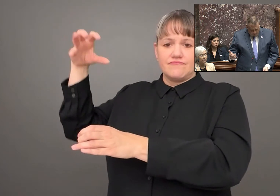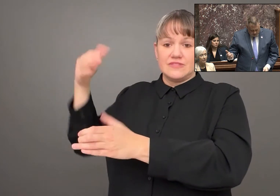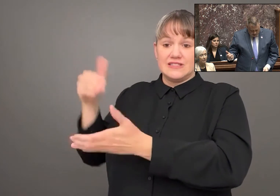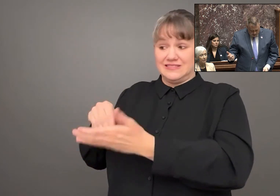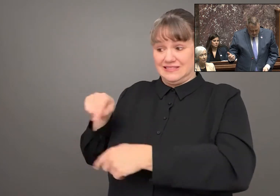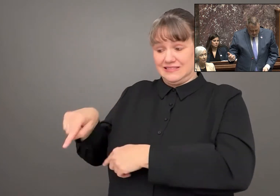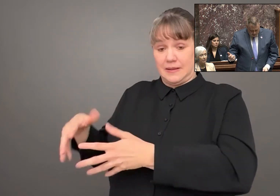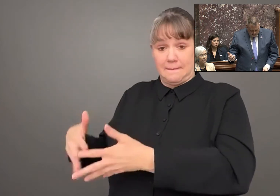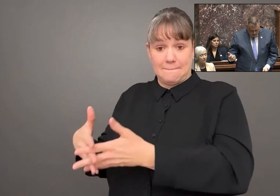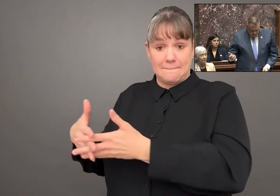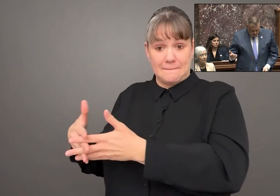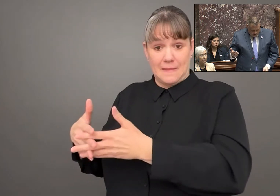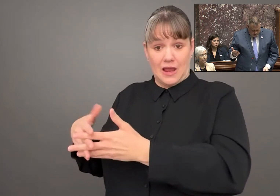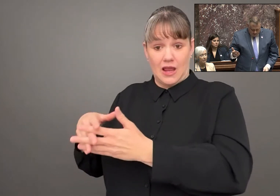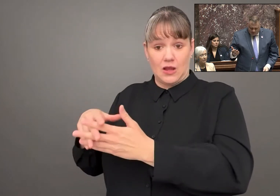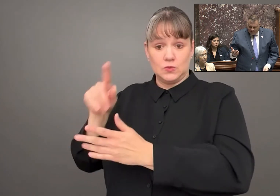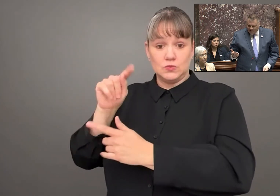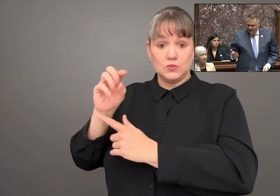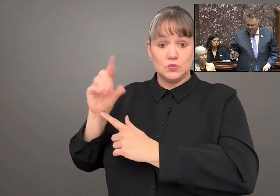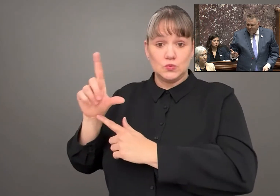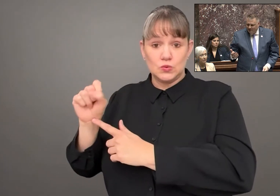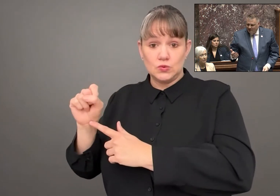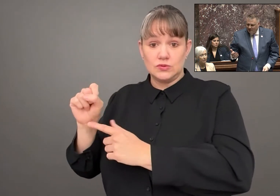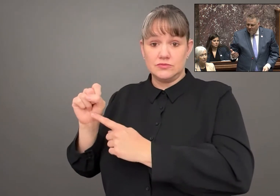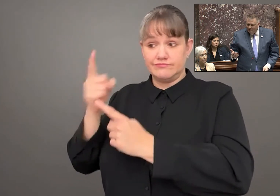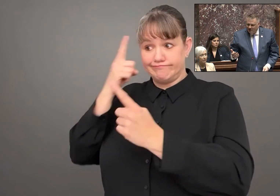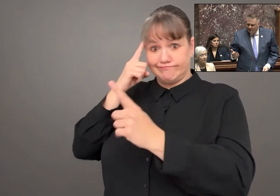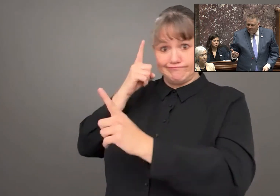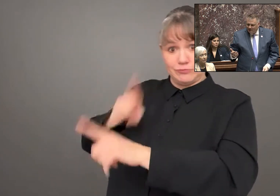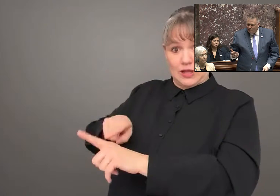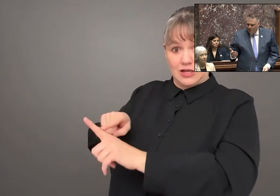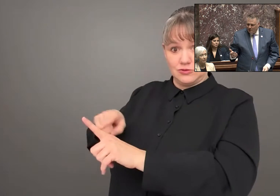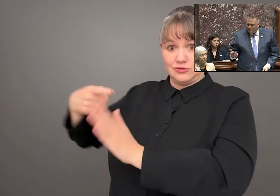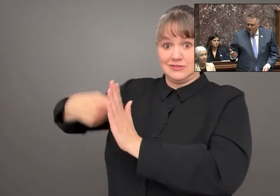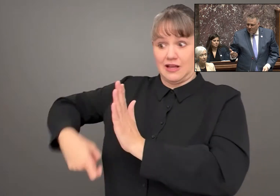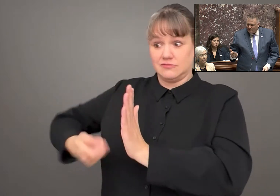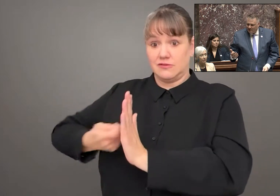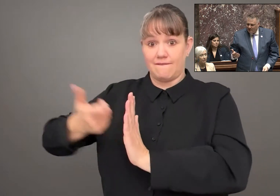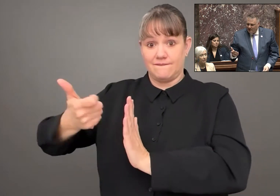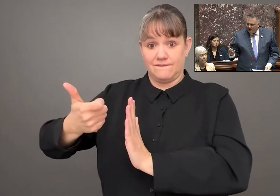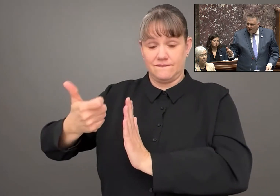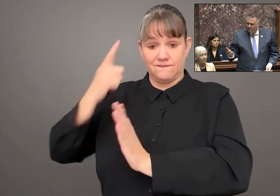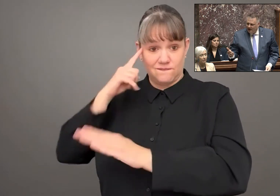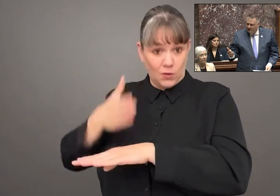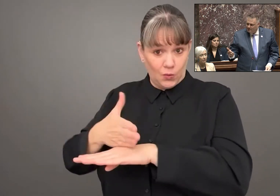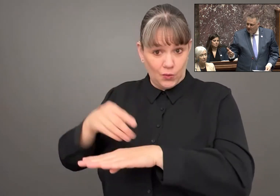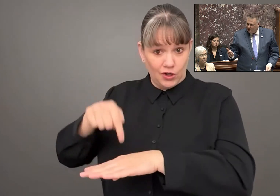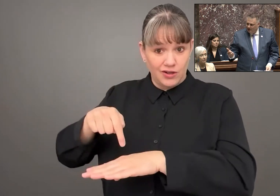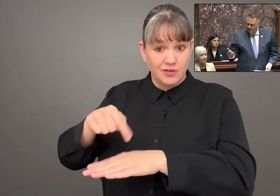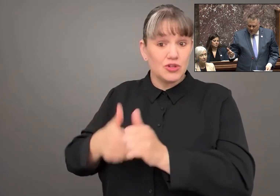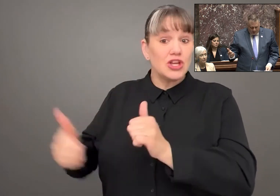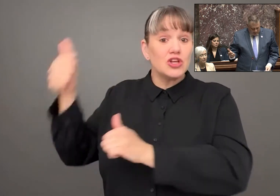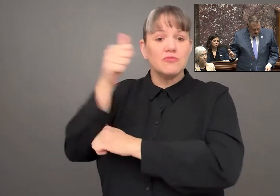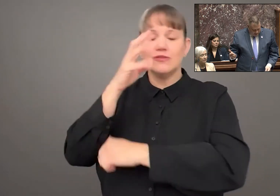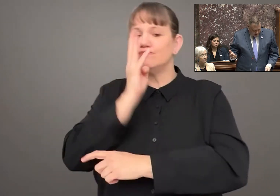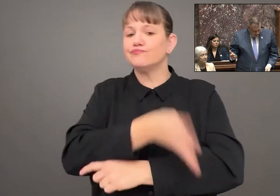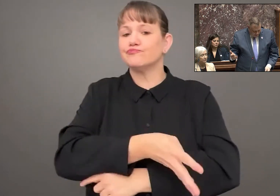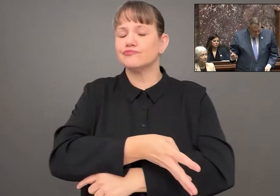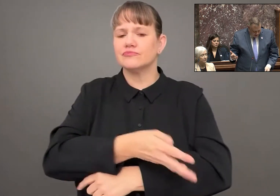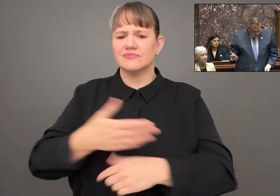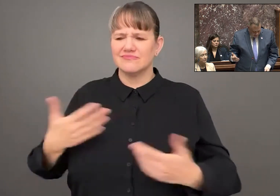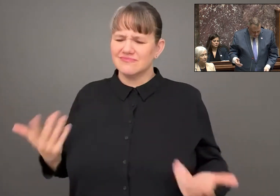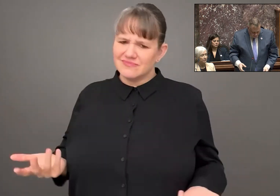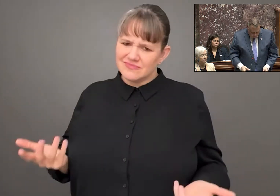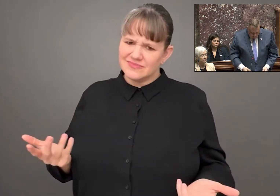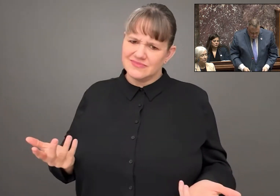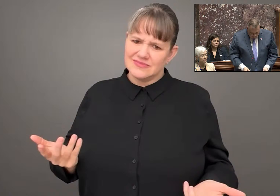Premier completely ignored it. The Minister decided to use the NDP gem of every tool in the toolbox. I thought that would have been banished by NDP